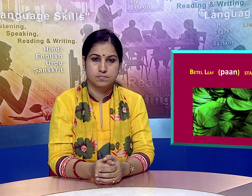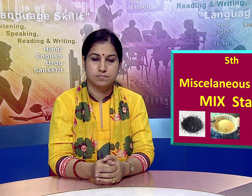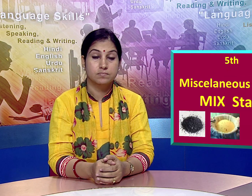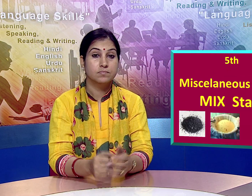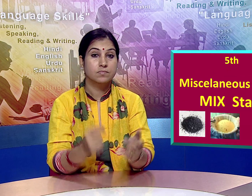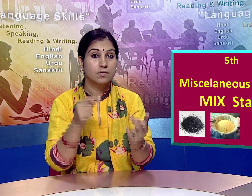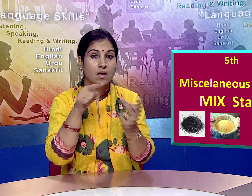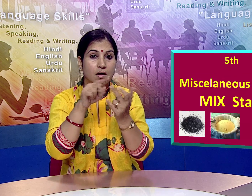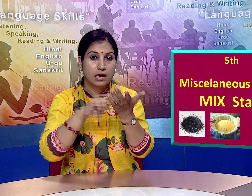Ink.